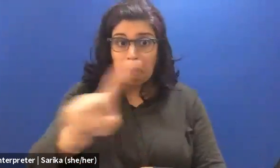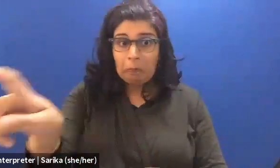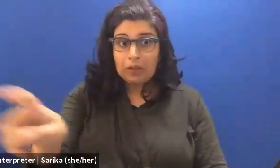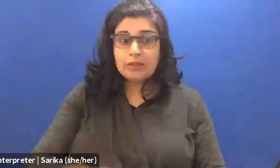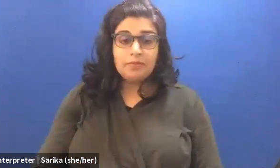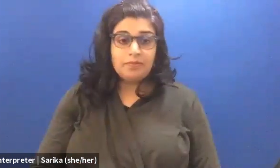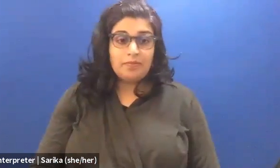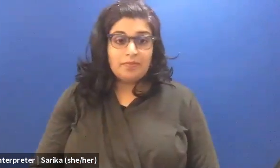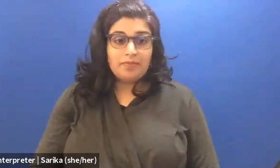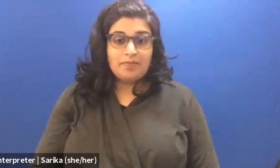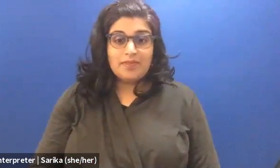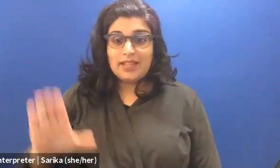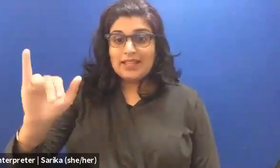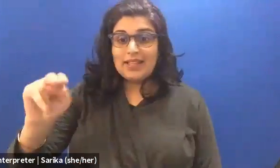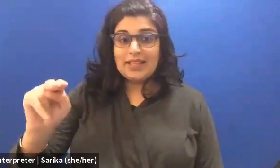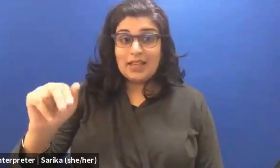You want to call in? Oh, Cinnamon?